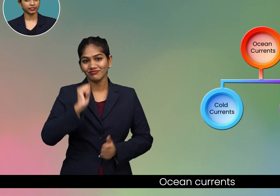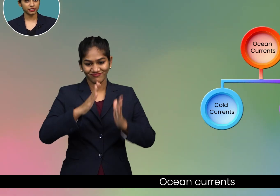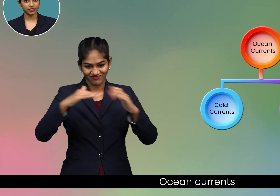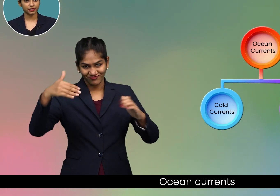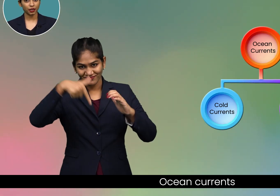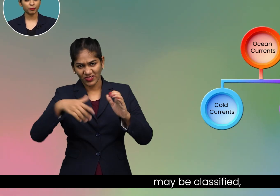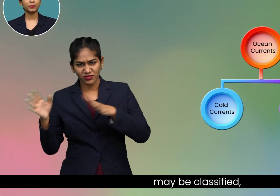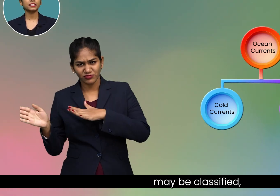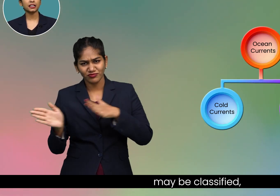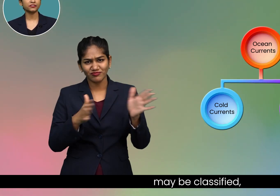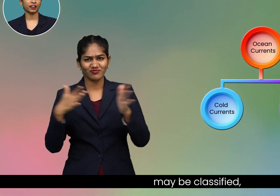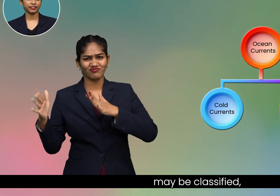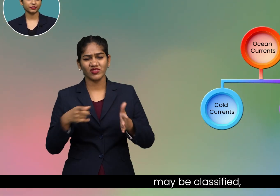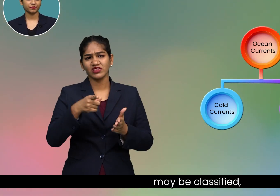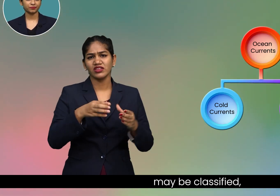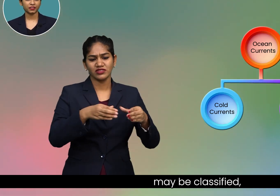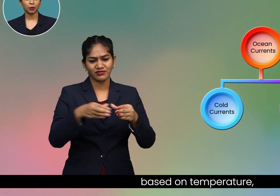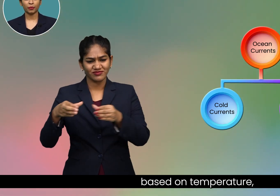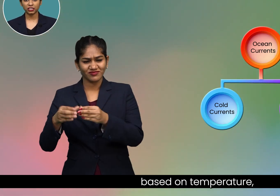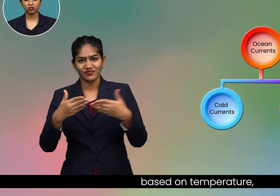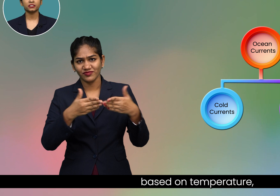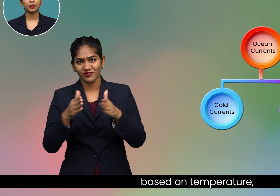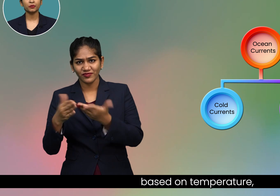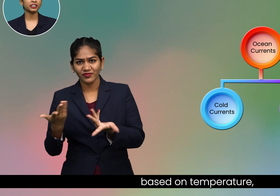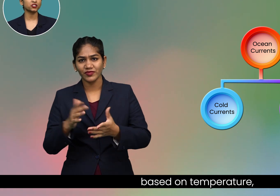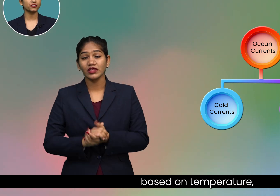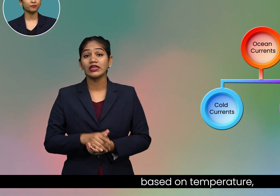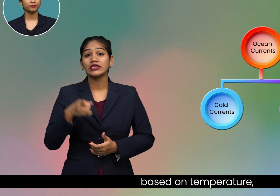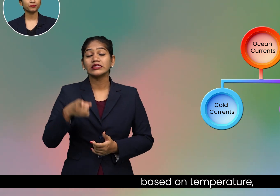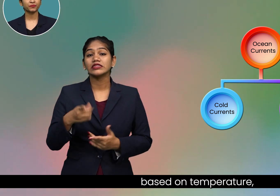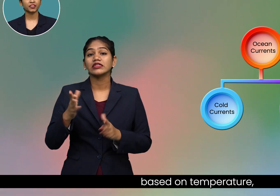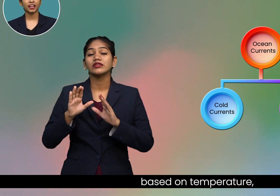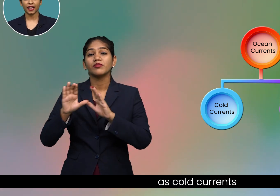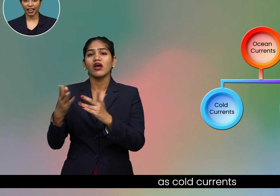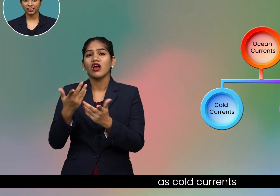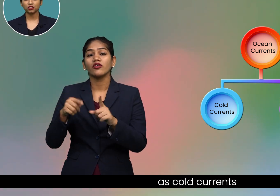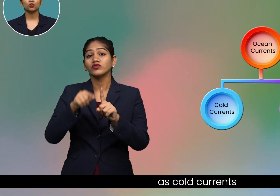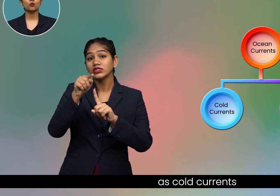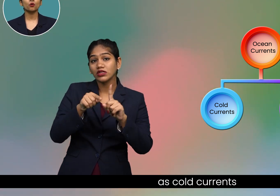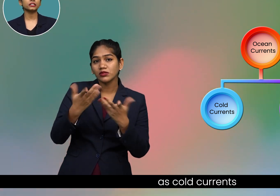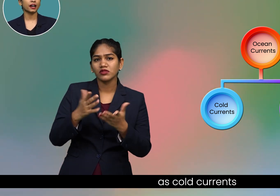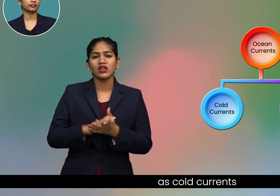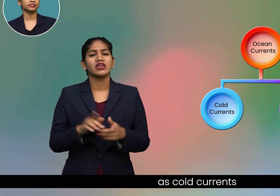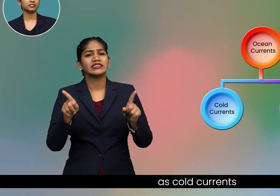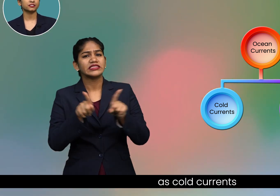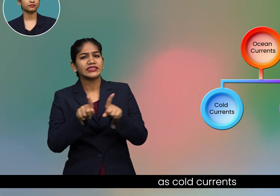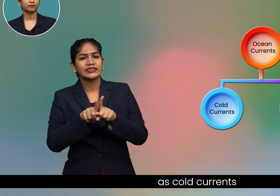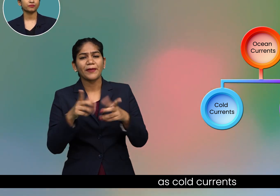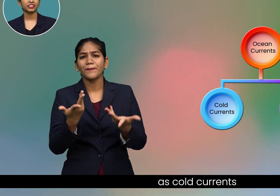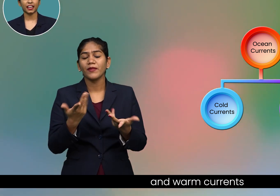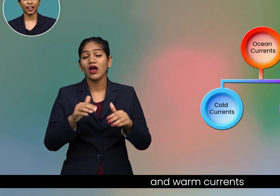Ocean currents may be classified based on temperature as cold